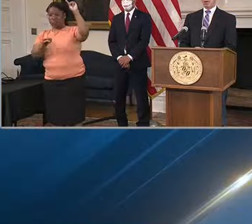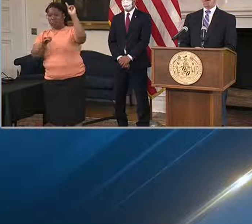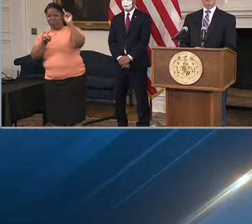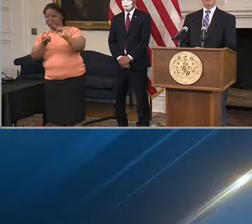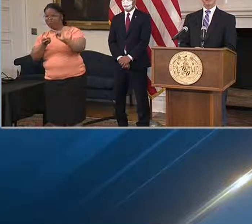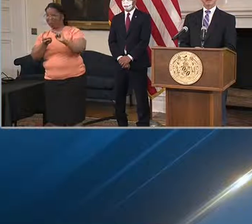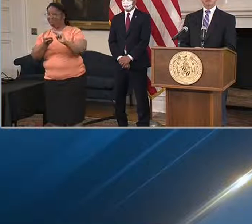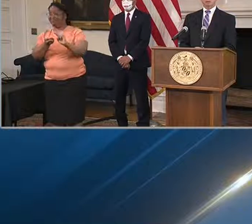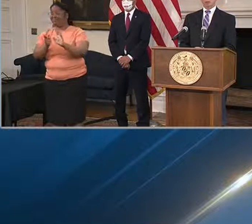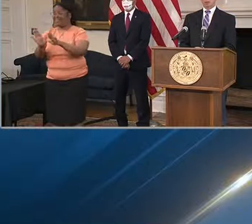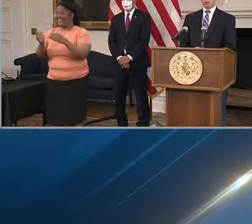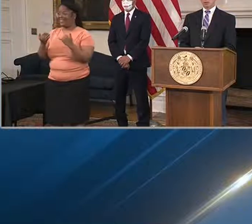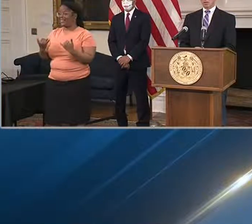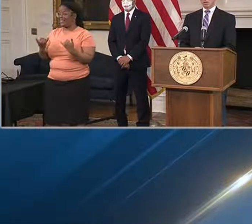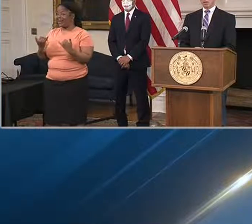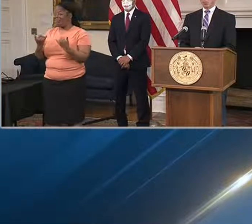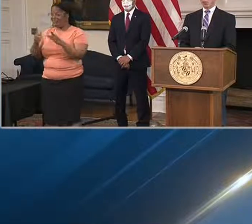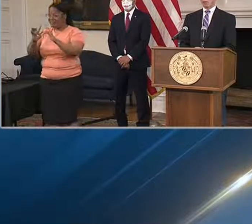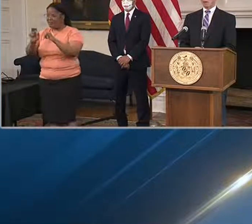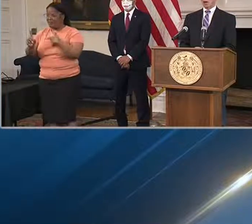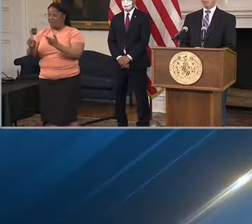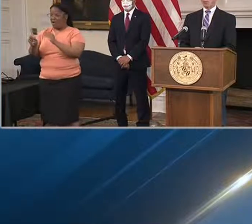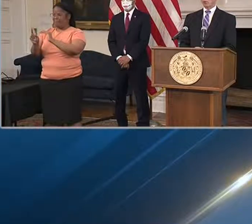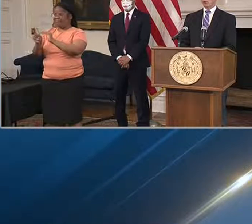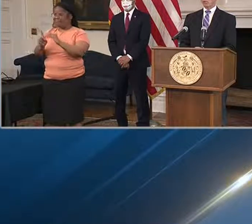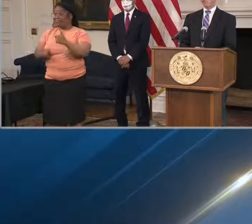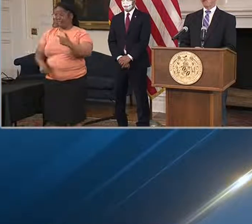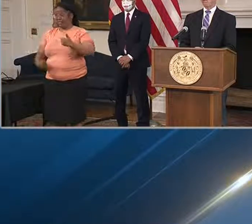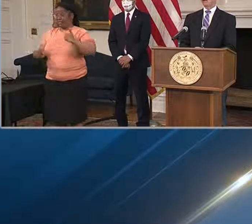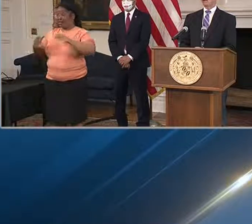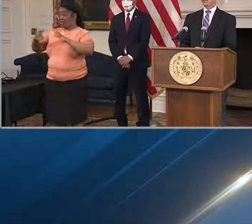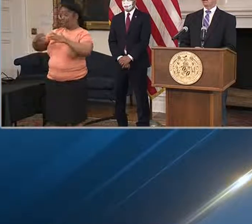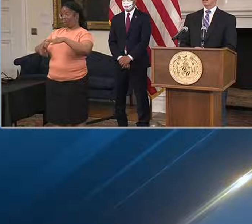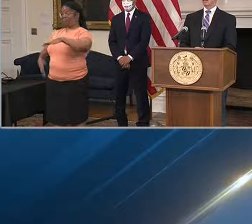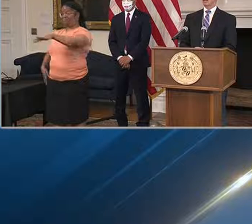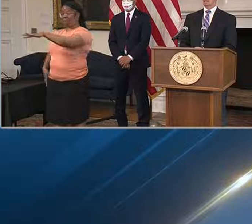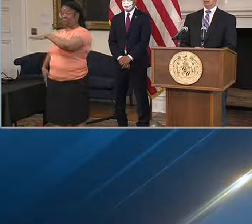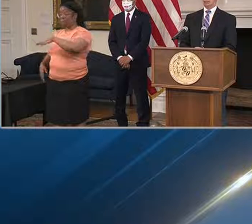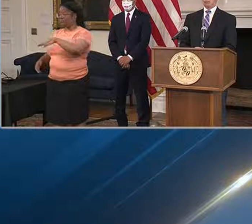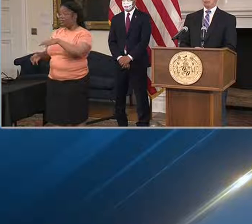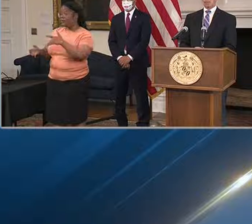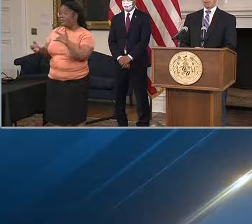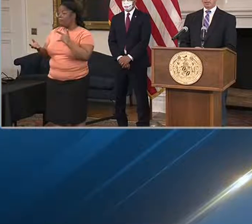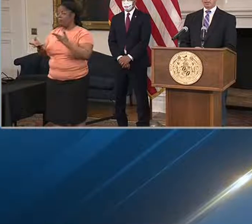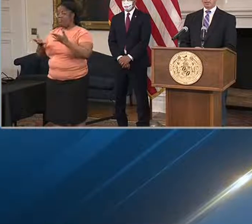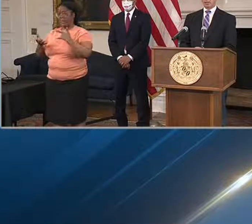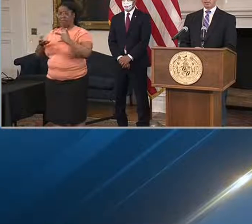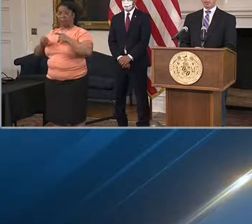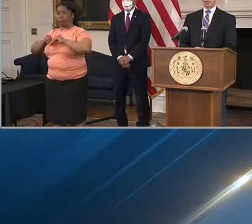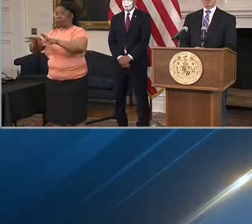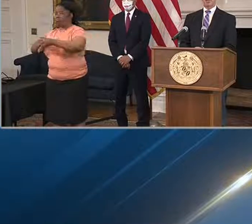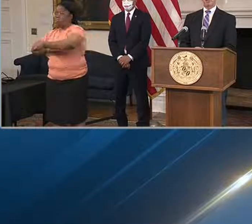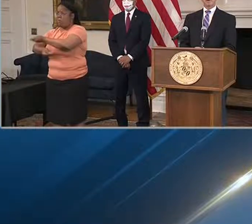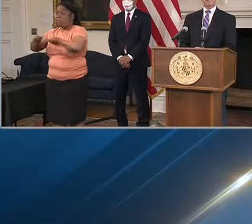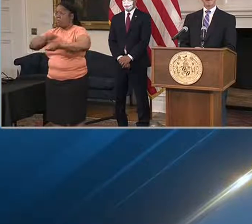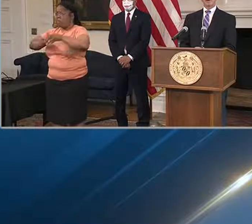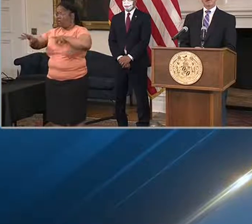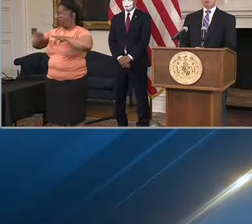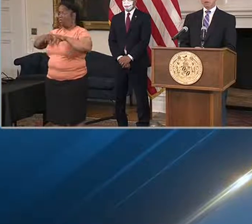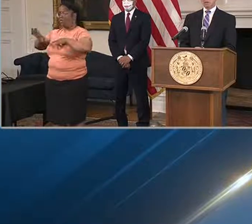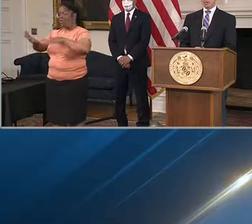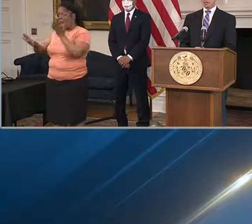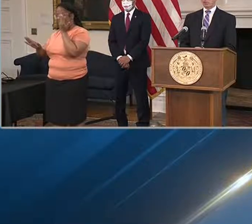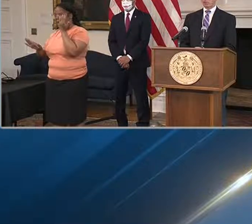is that people younger than 60 years old are comprising a higher proportion of new COVID-19 cases and hospitalizations. This is